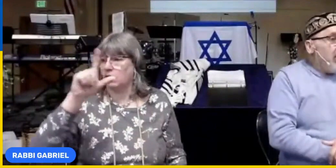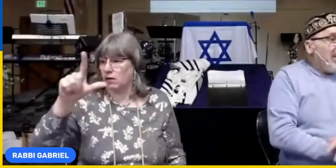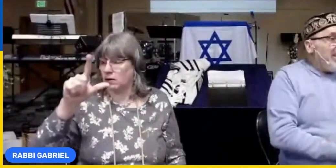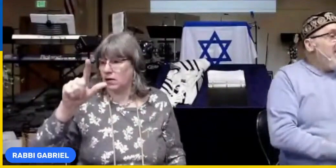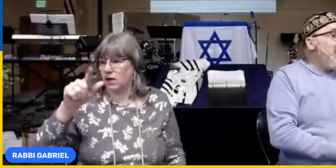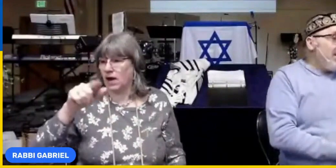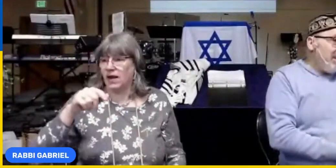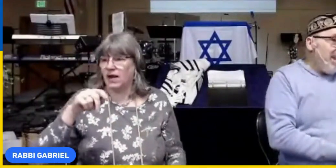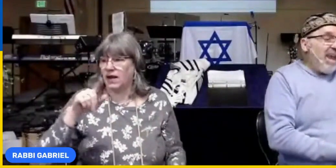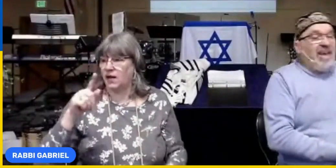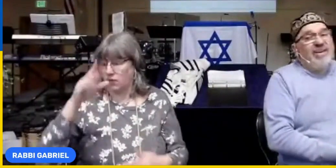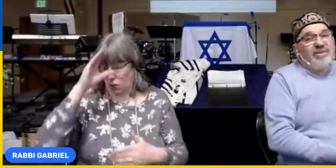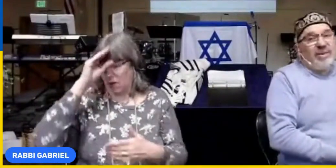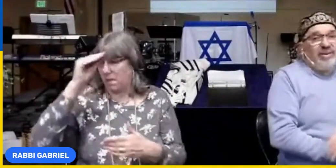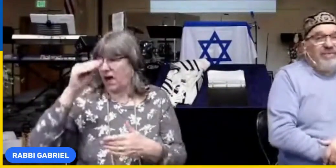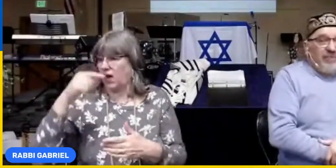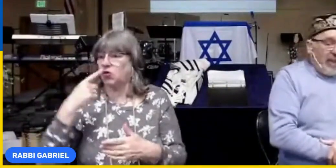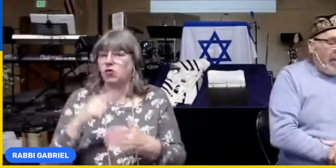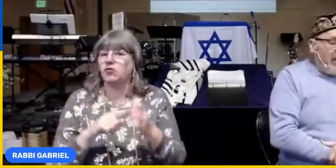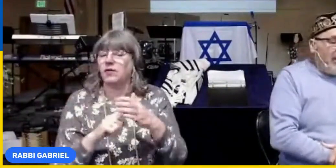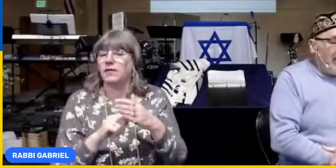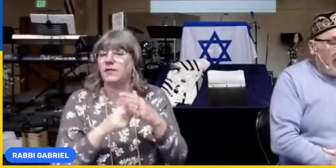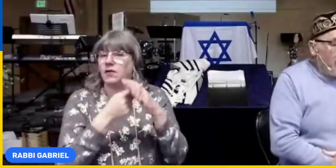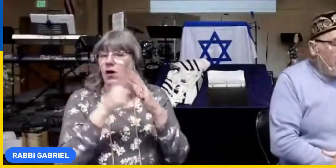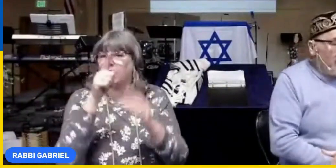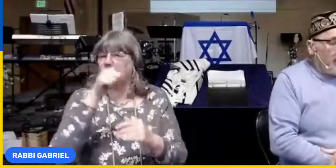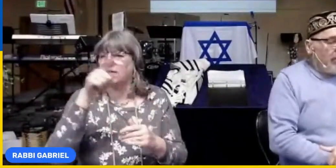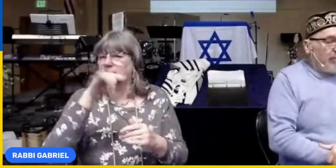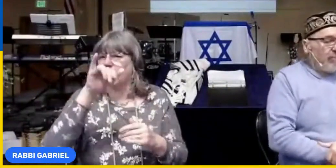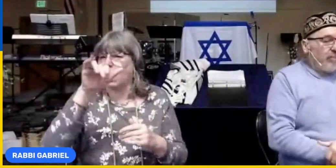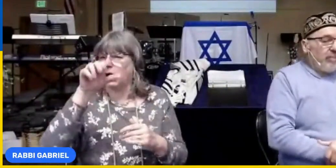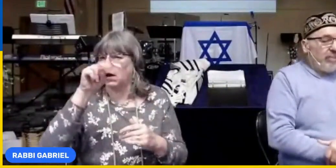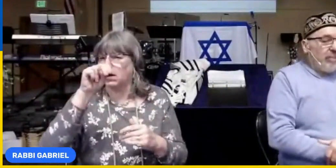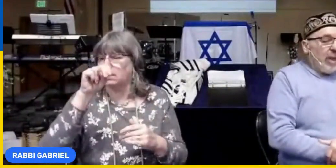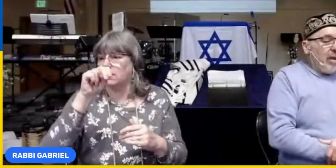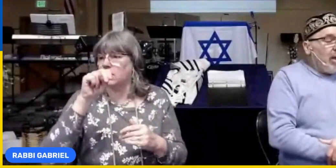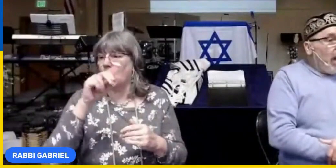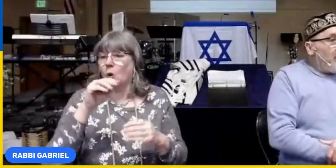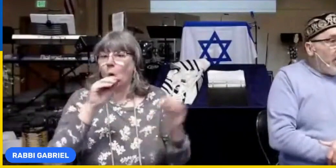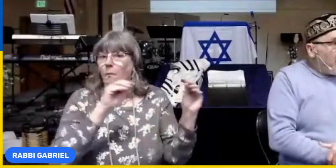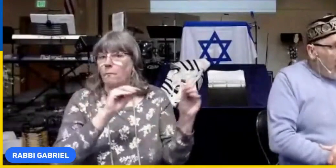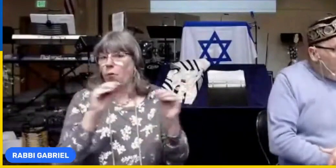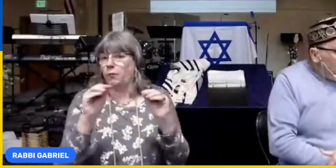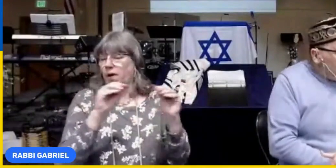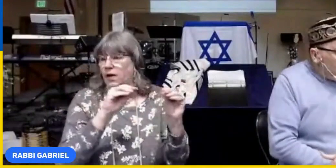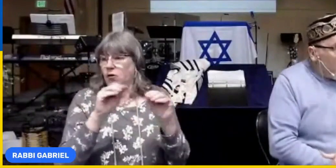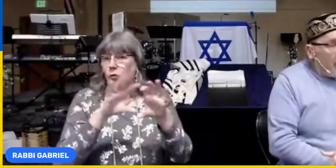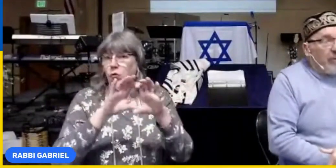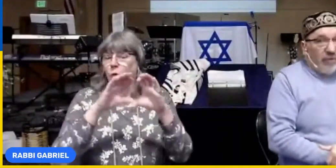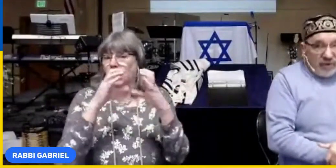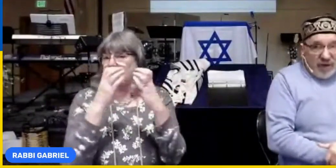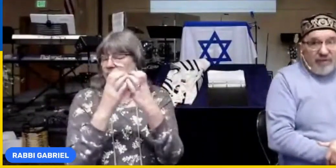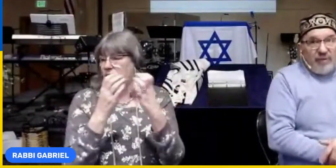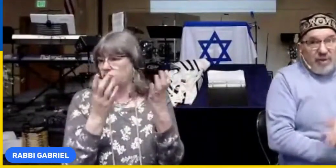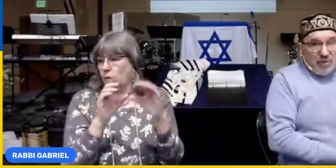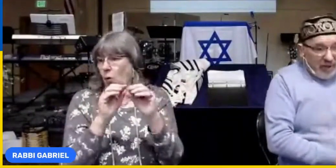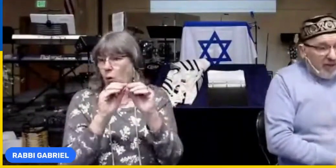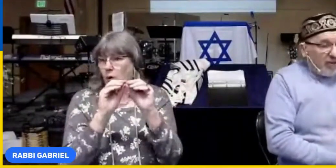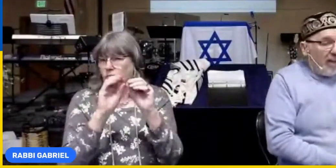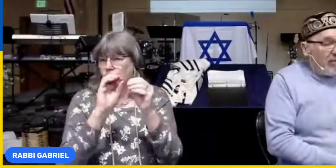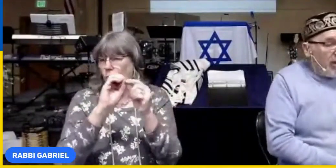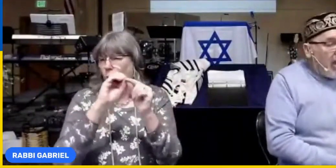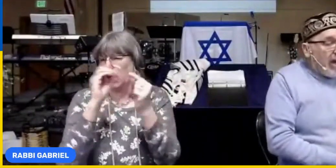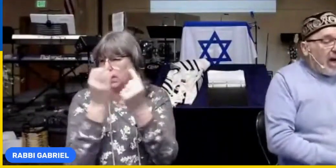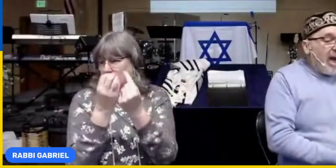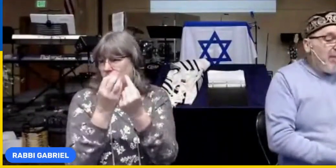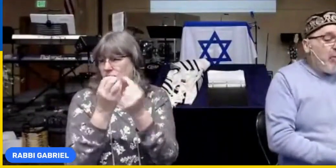movement. He did that at the end of the 19th century. At that time also of the first half of the